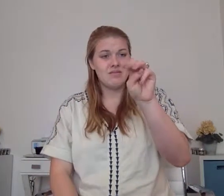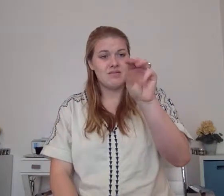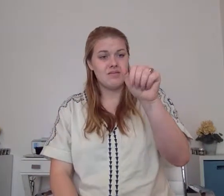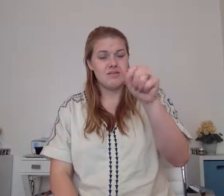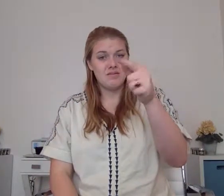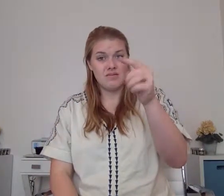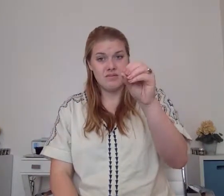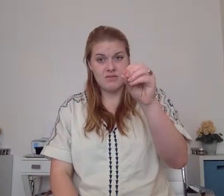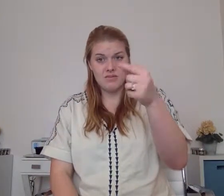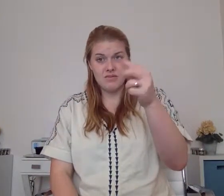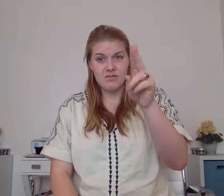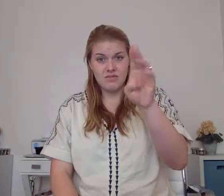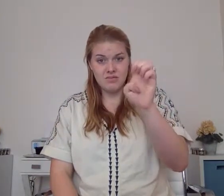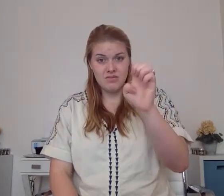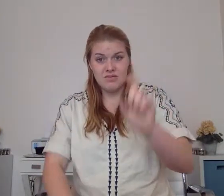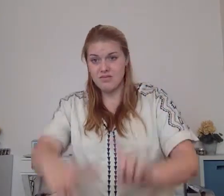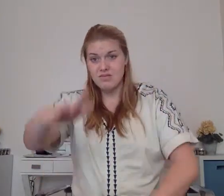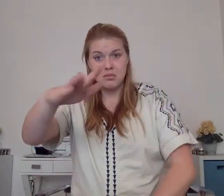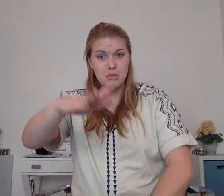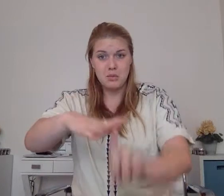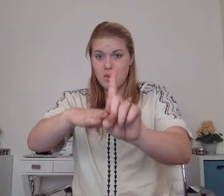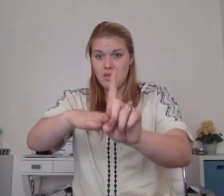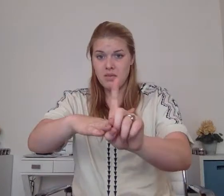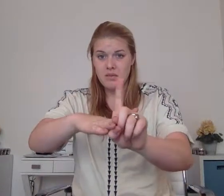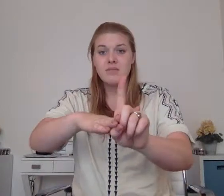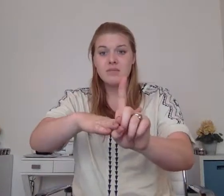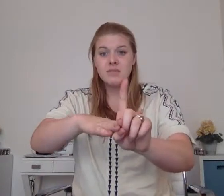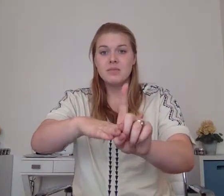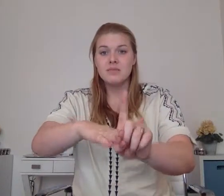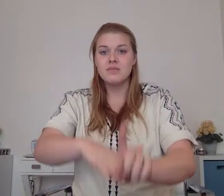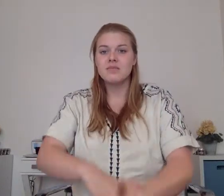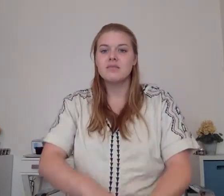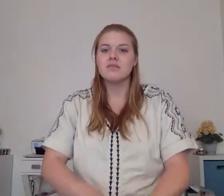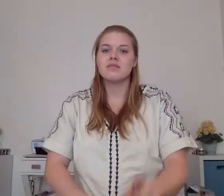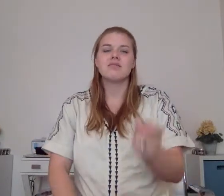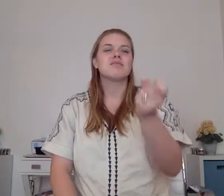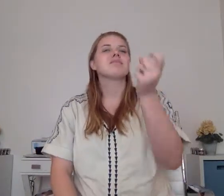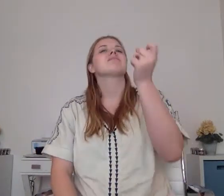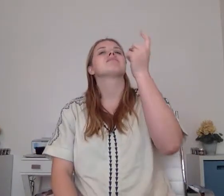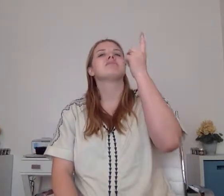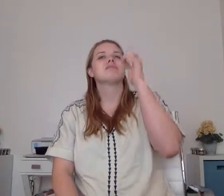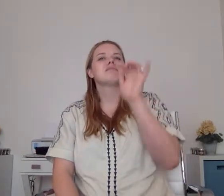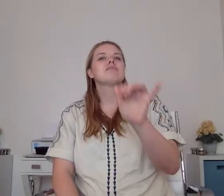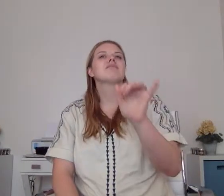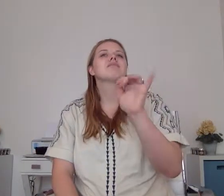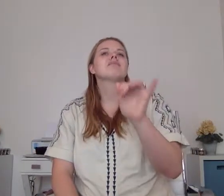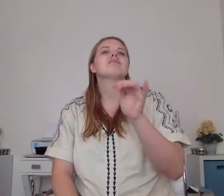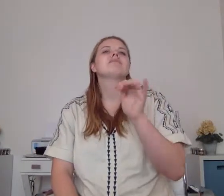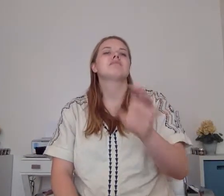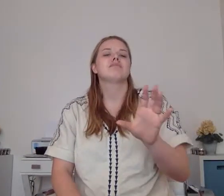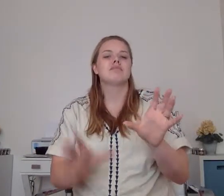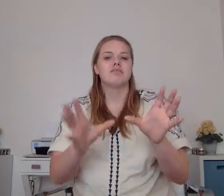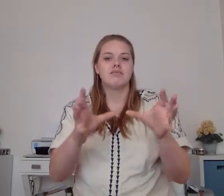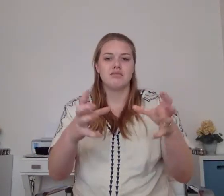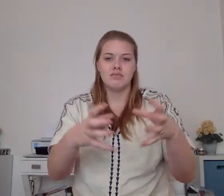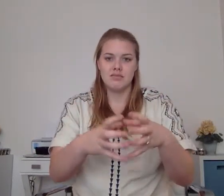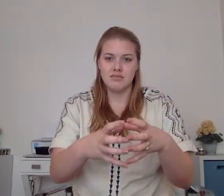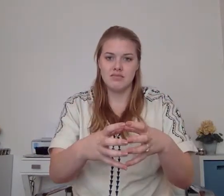picture. The demagogue understands how collective sentiments work and how it's usually a